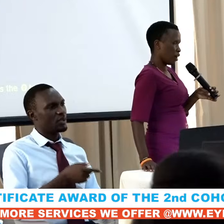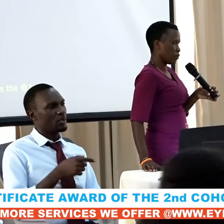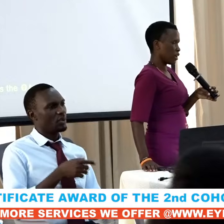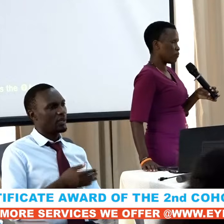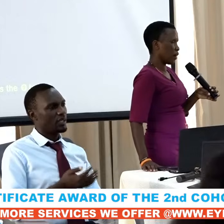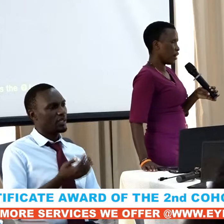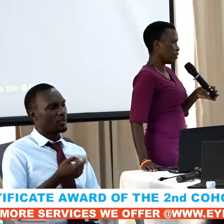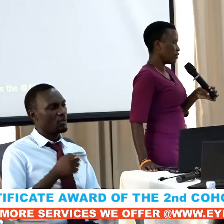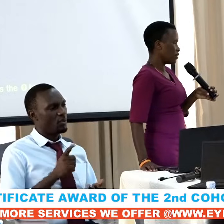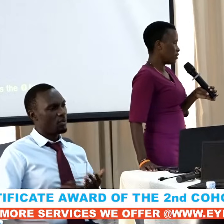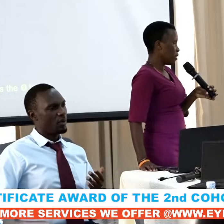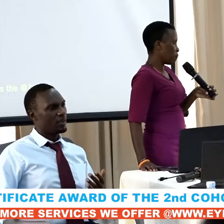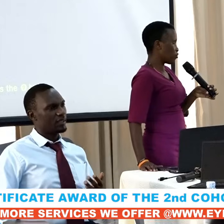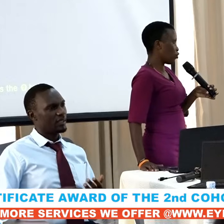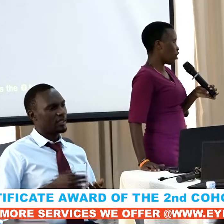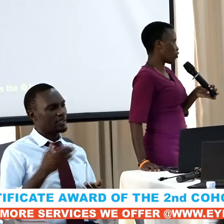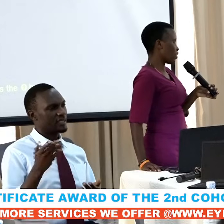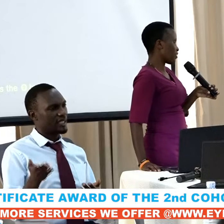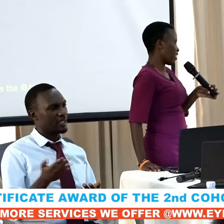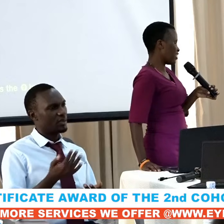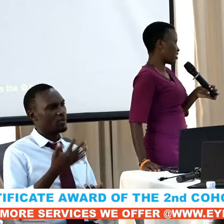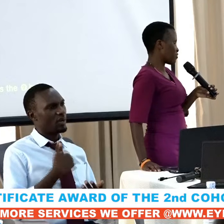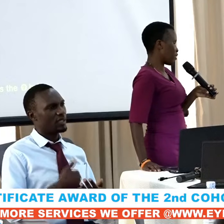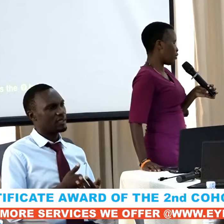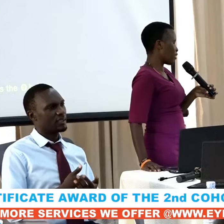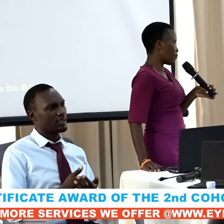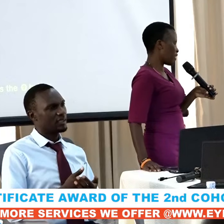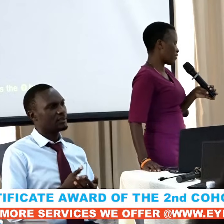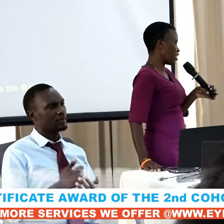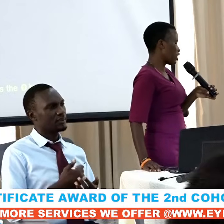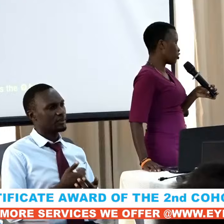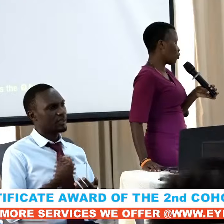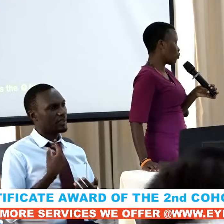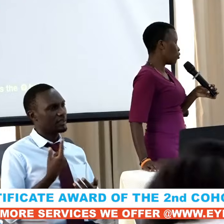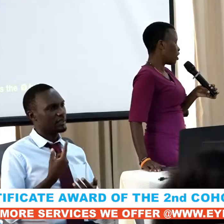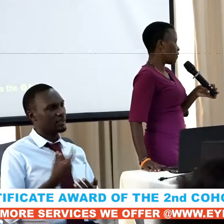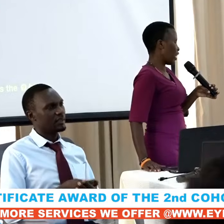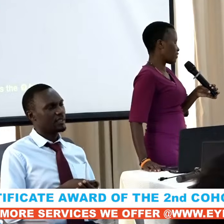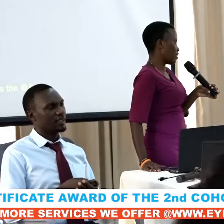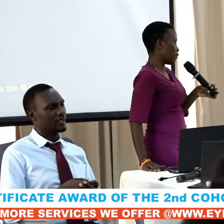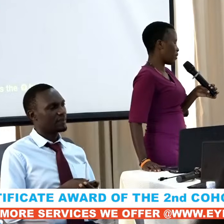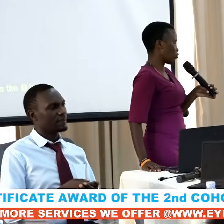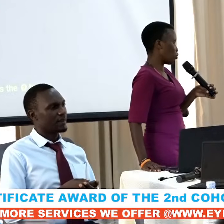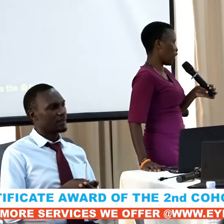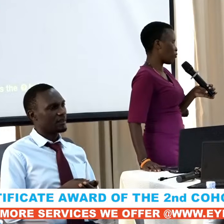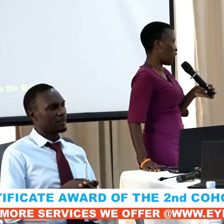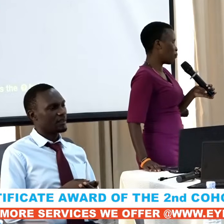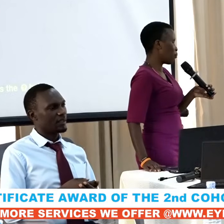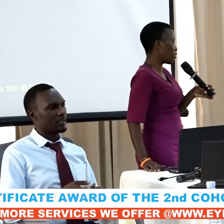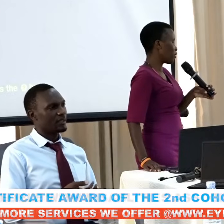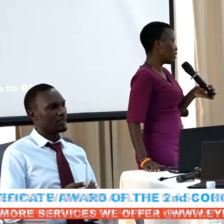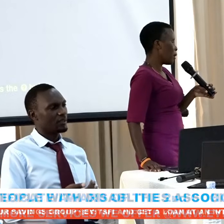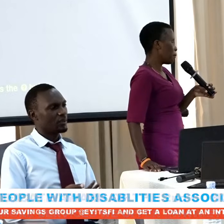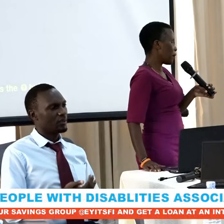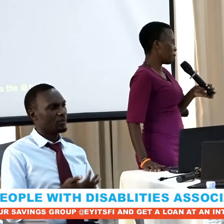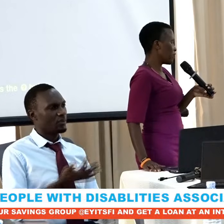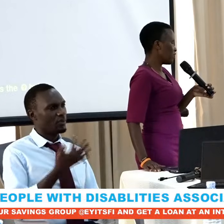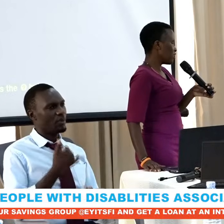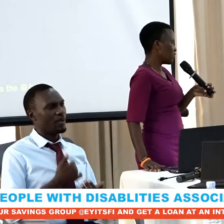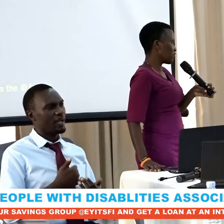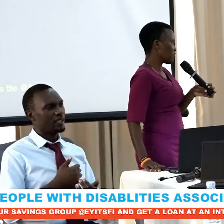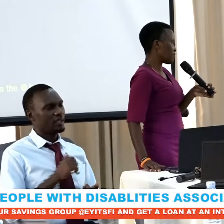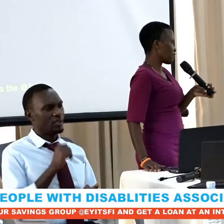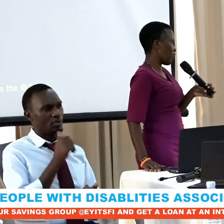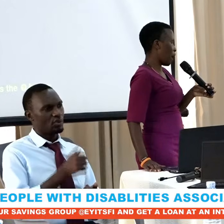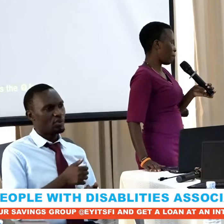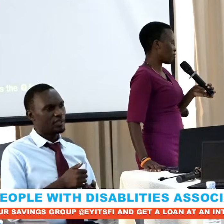How can we help her? But you also there standing, instead of them asking you, they are asking the person you have come with. Maybe